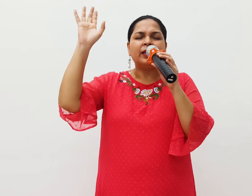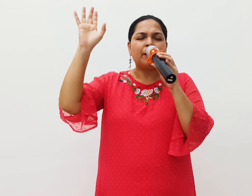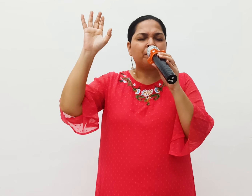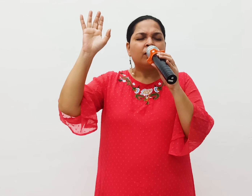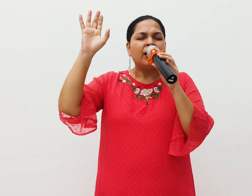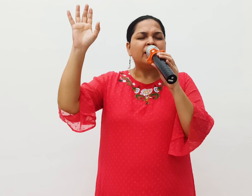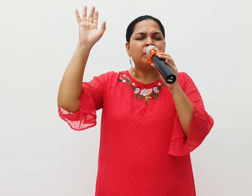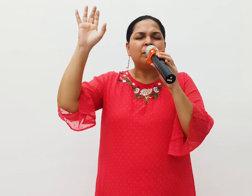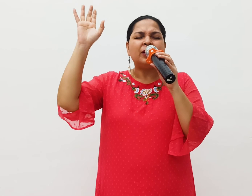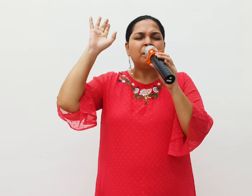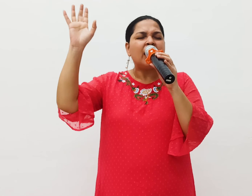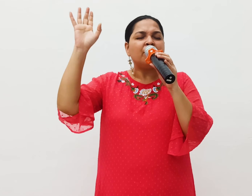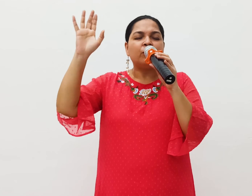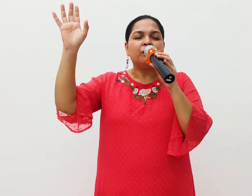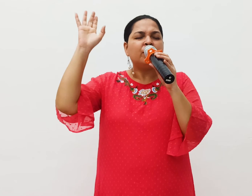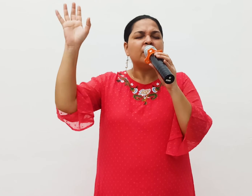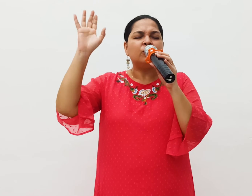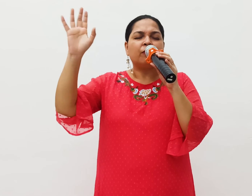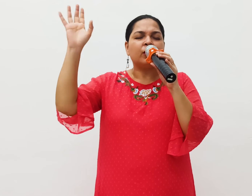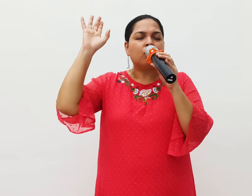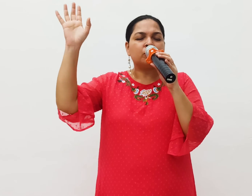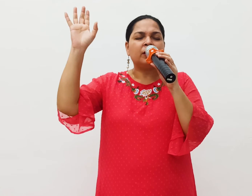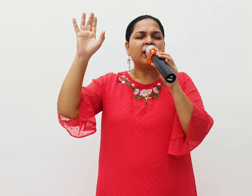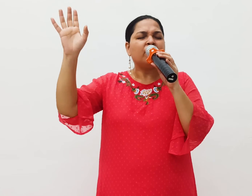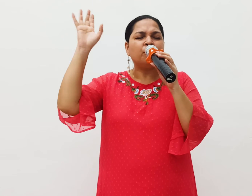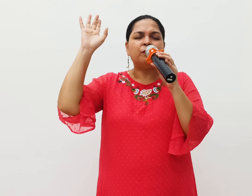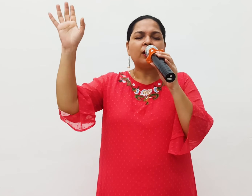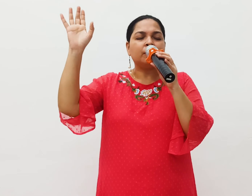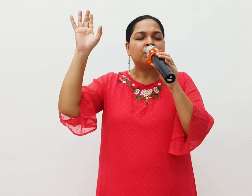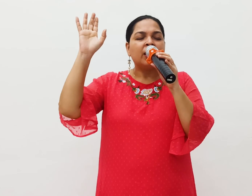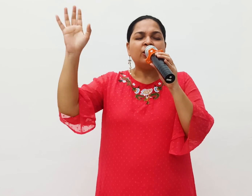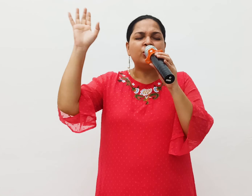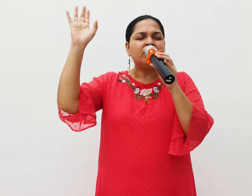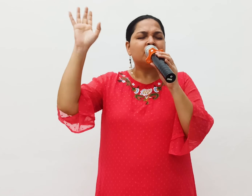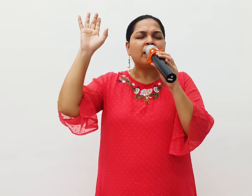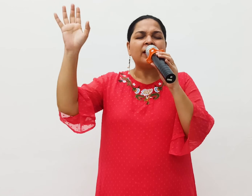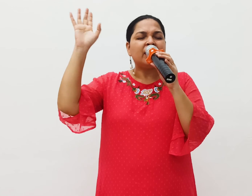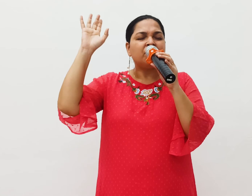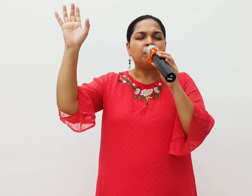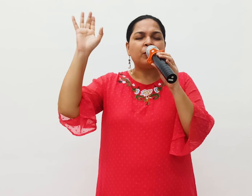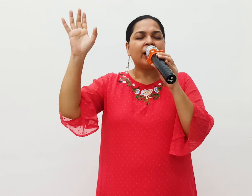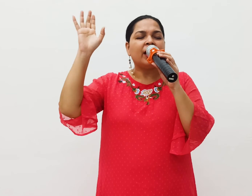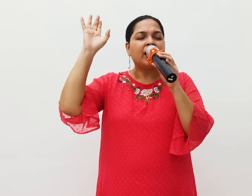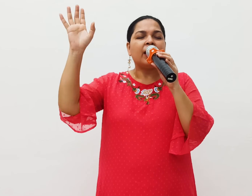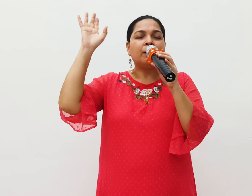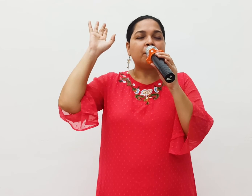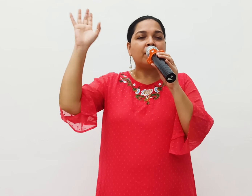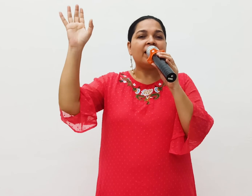work in them, and it has been multiplied for the furtherance of the gospel. Thank you, Father. In Jesus' mighty name we